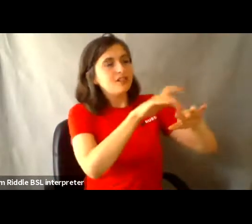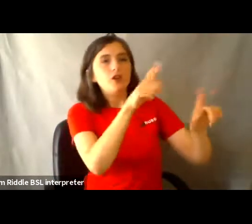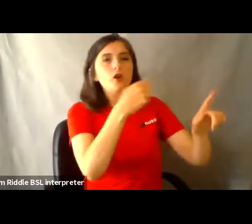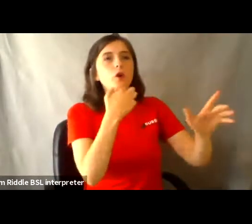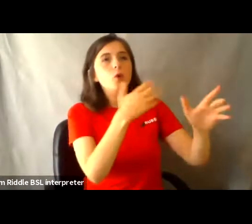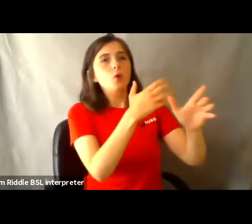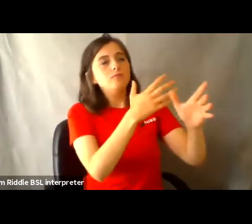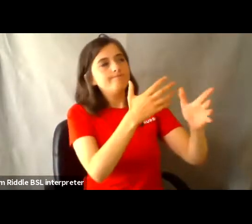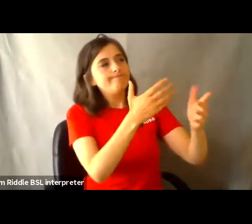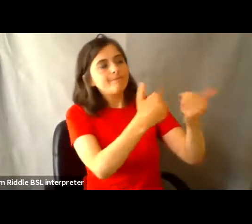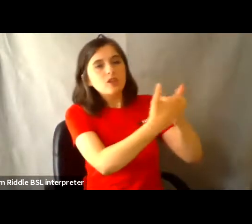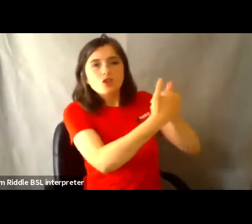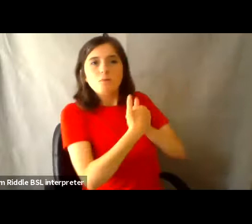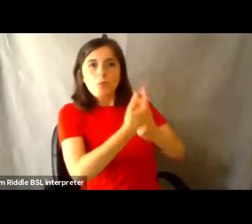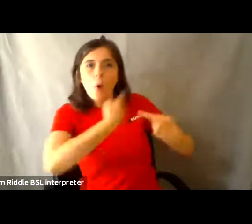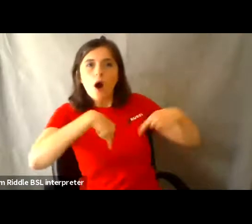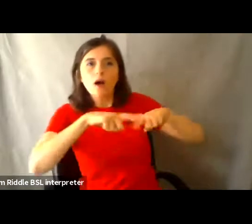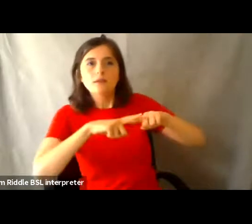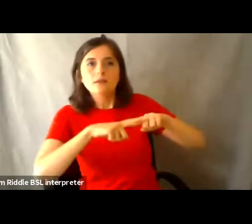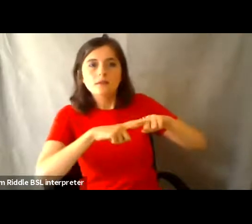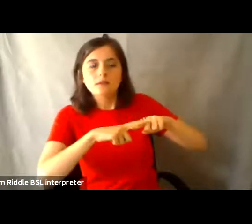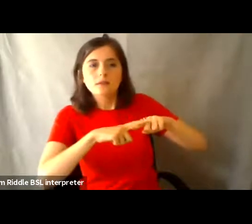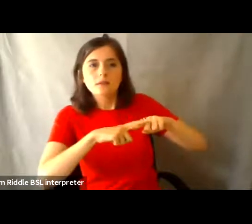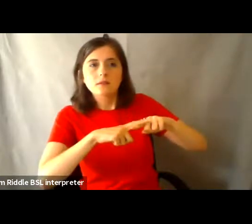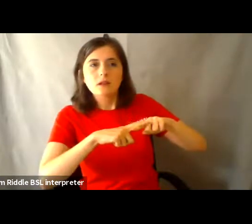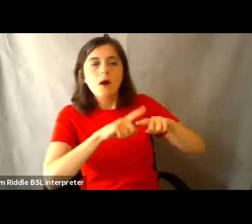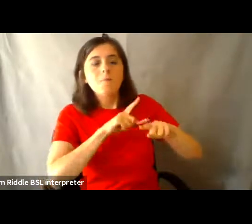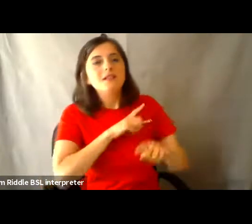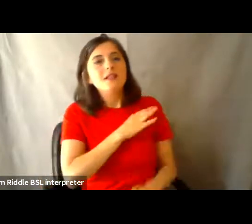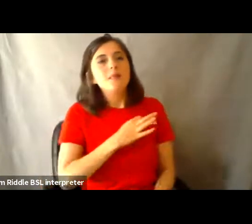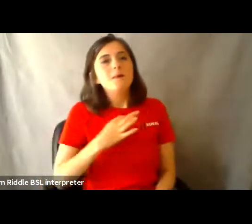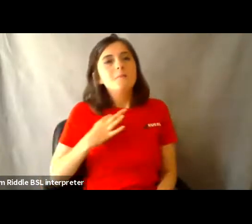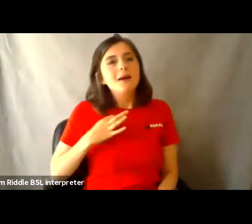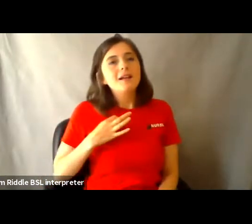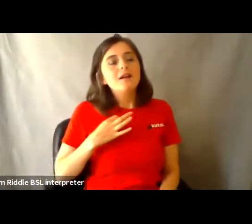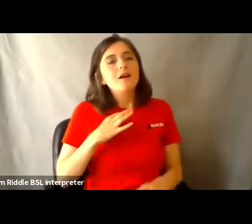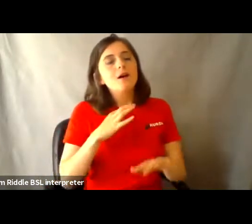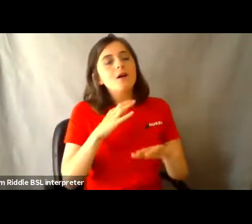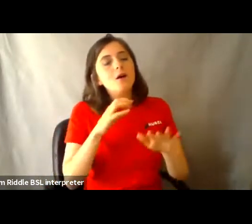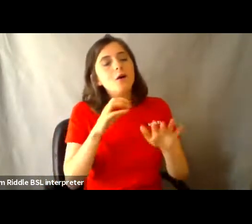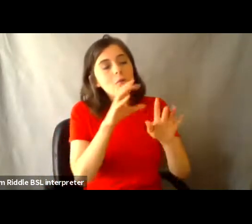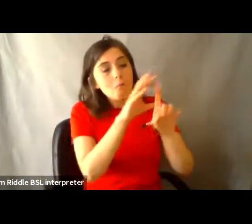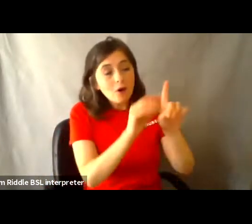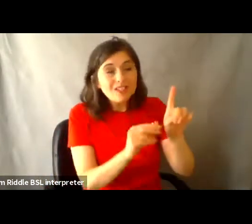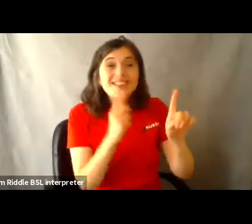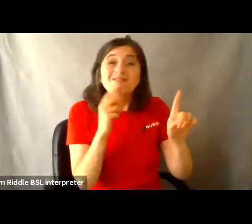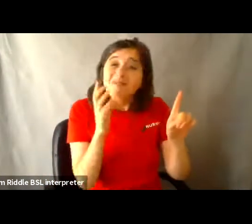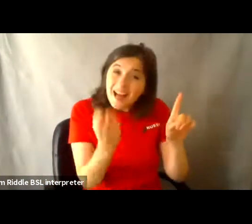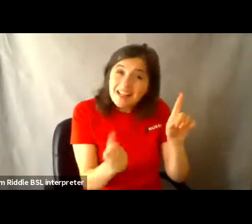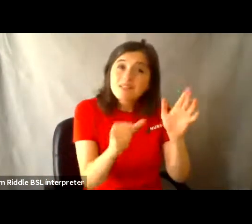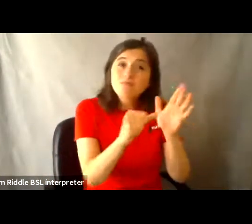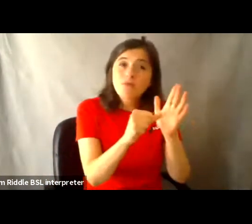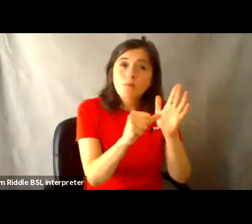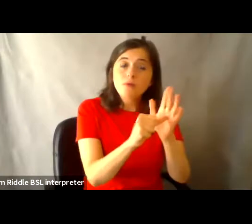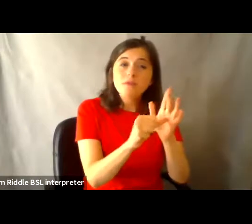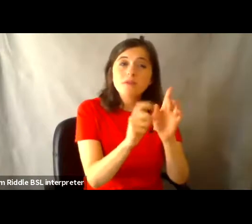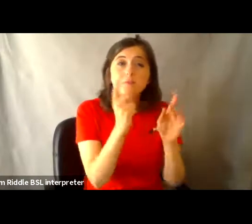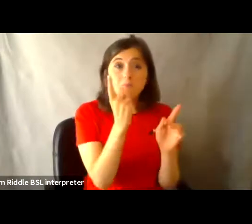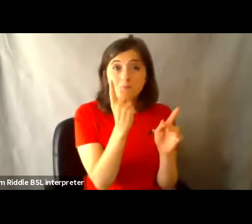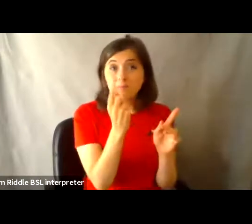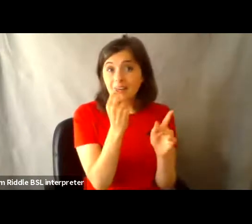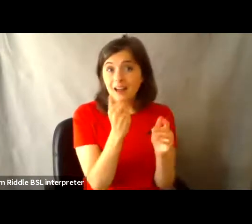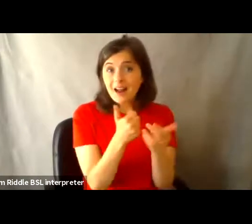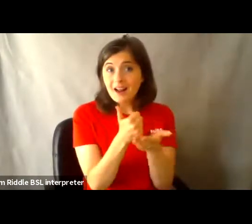us, because the medical model, though incredibly problematic, also